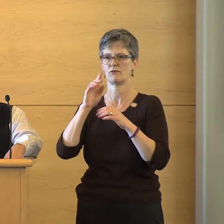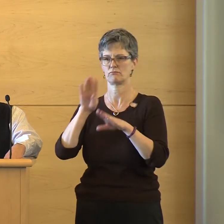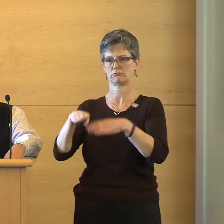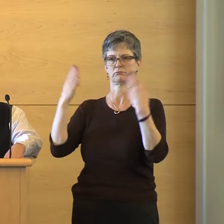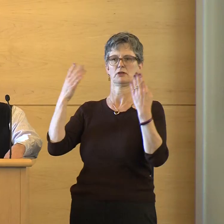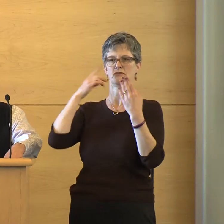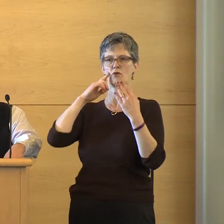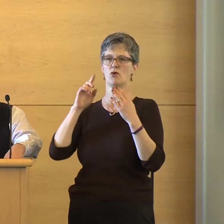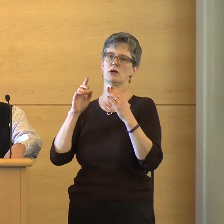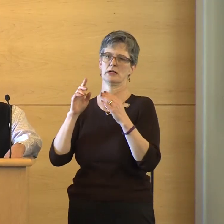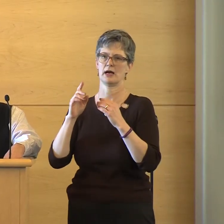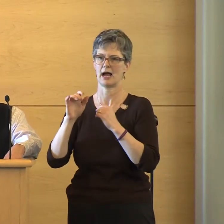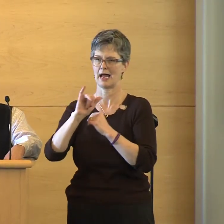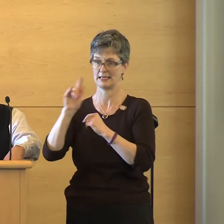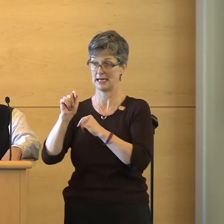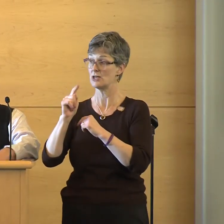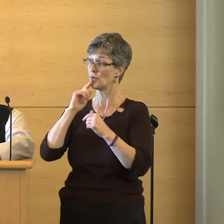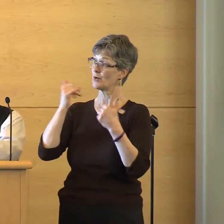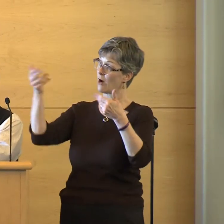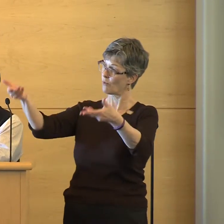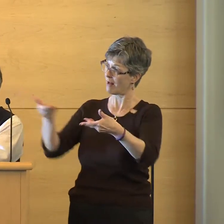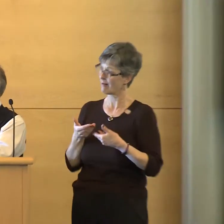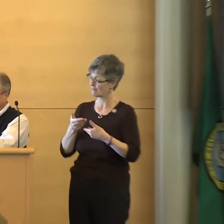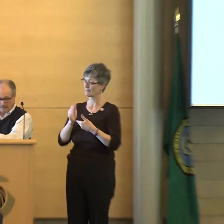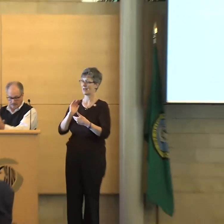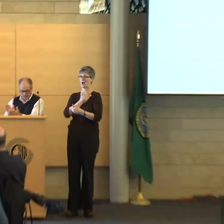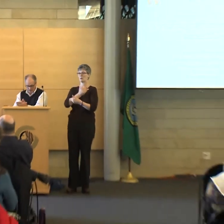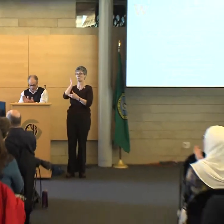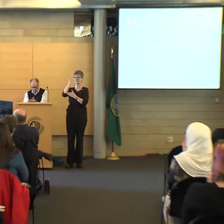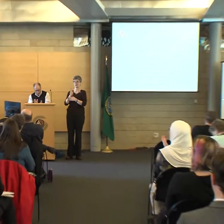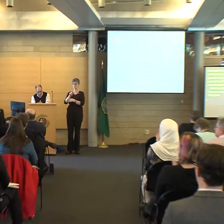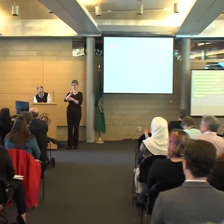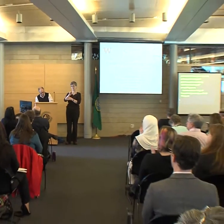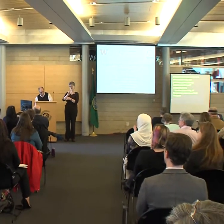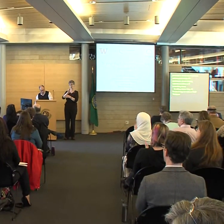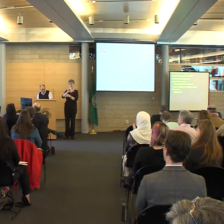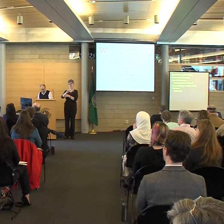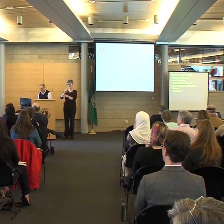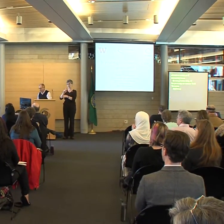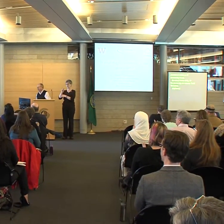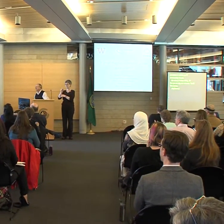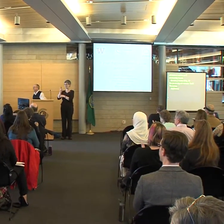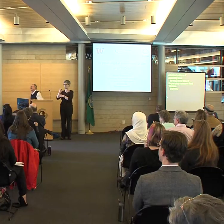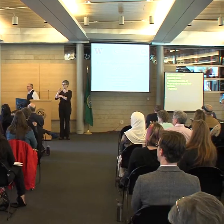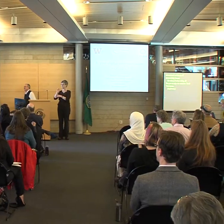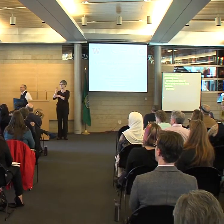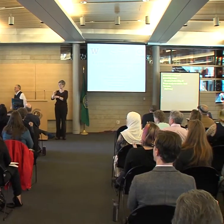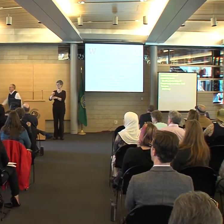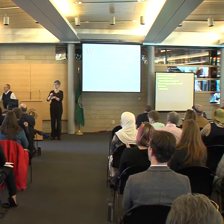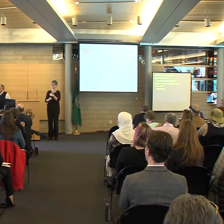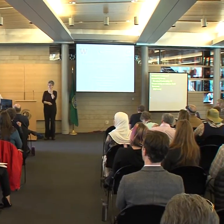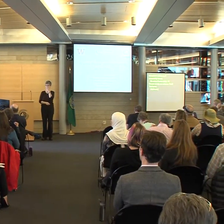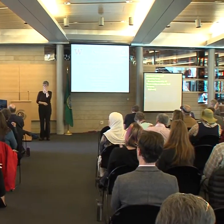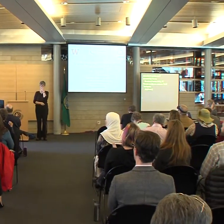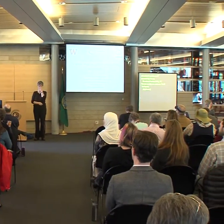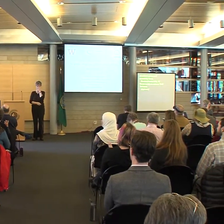at numerous conferences and consulted widely with government, private industry, educational entities on